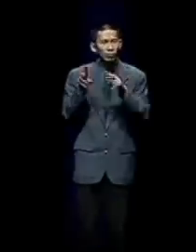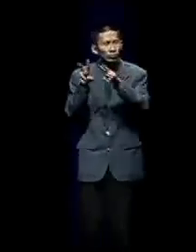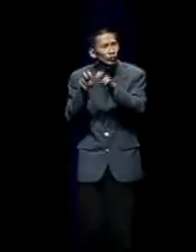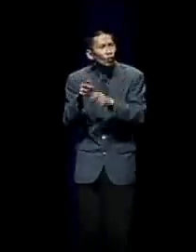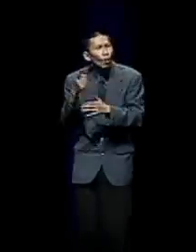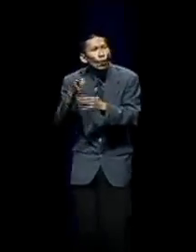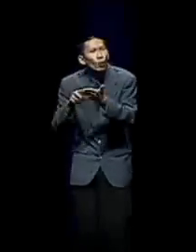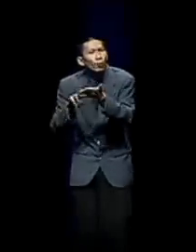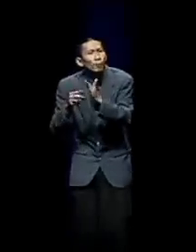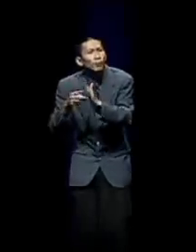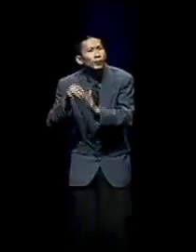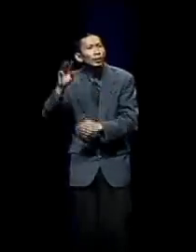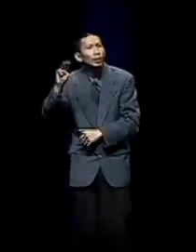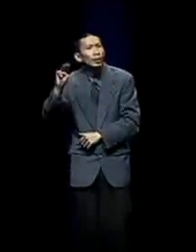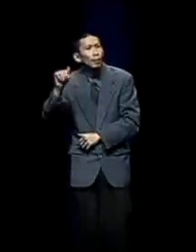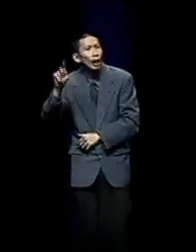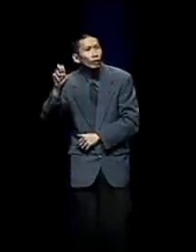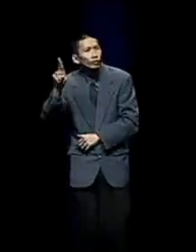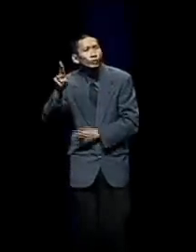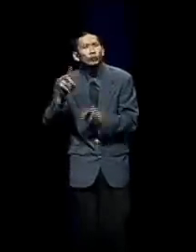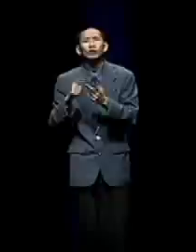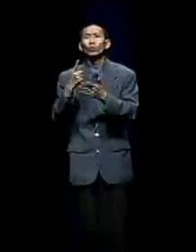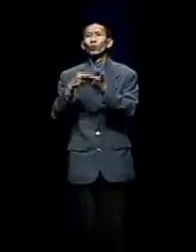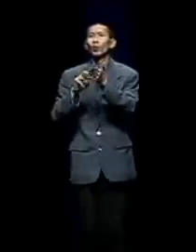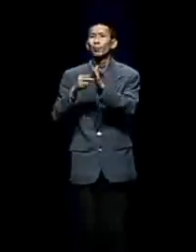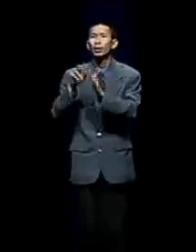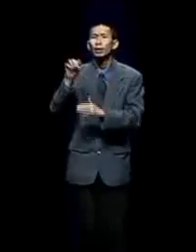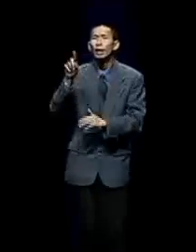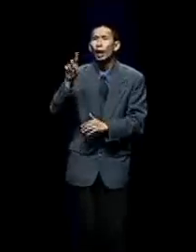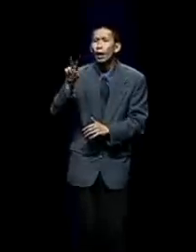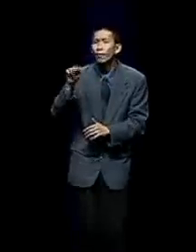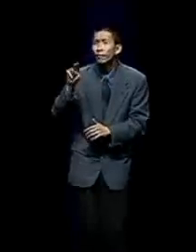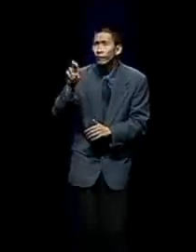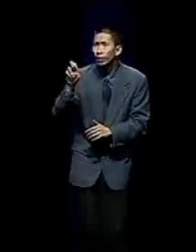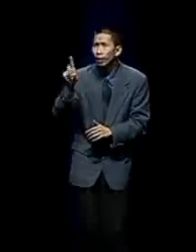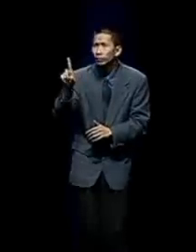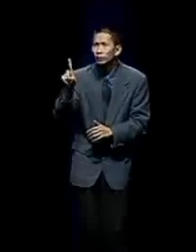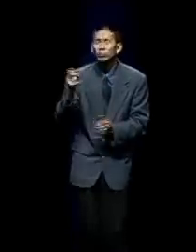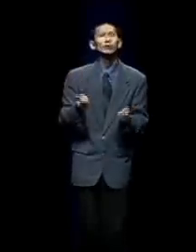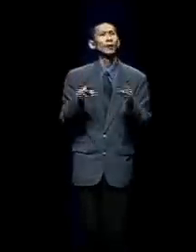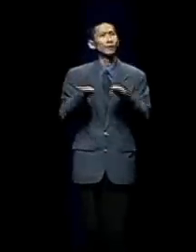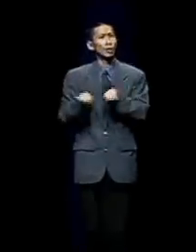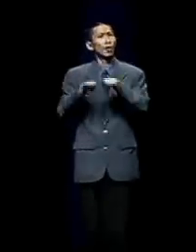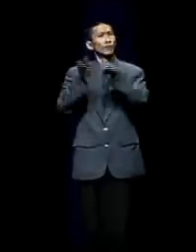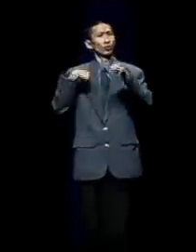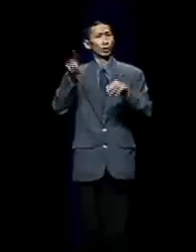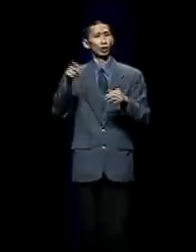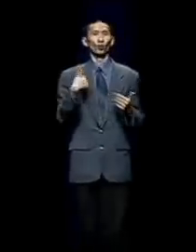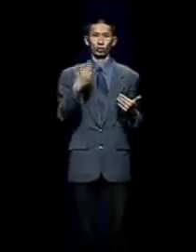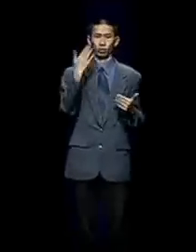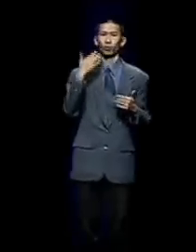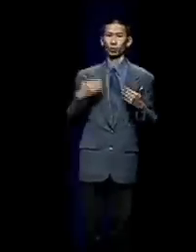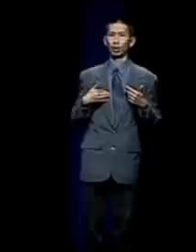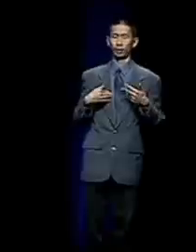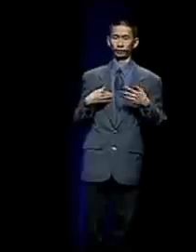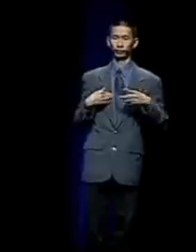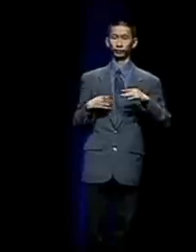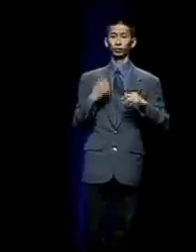advanced and master mean? And how many levels do we really need? We know we have the first level, the NIC. The